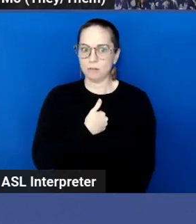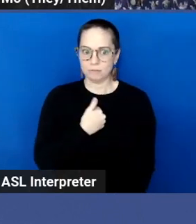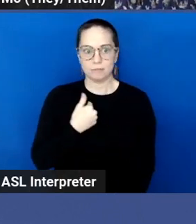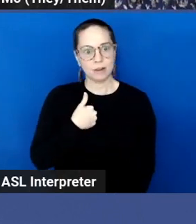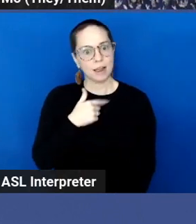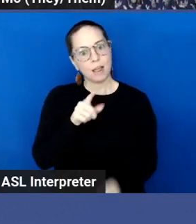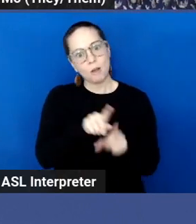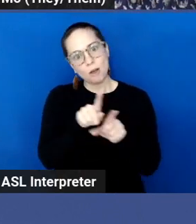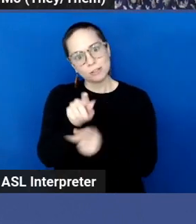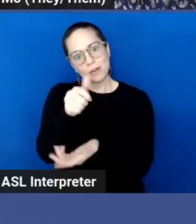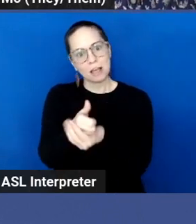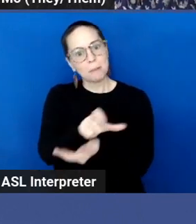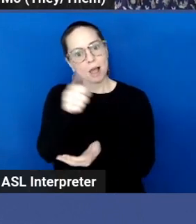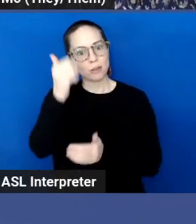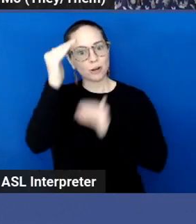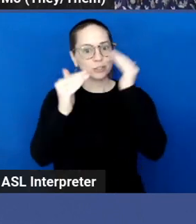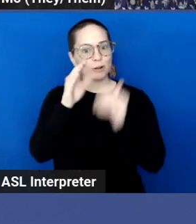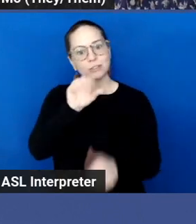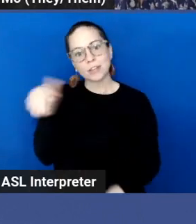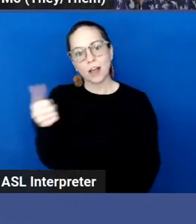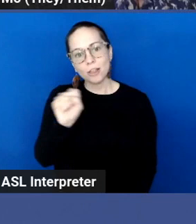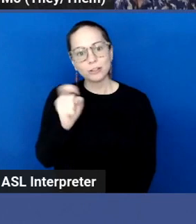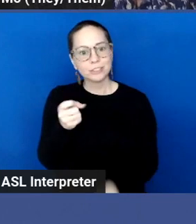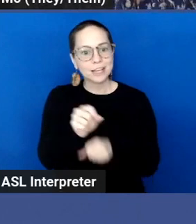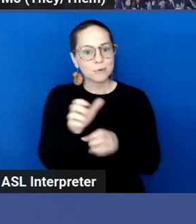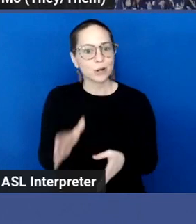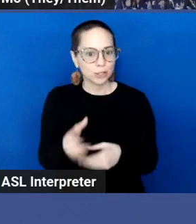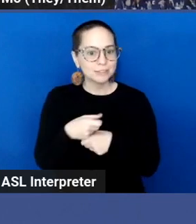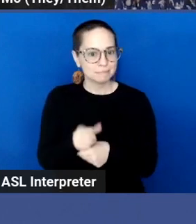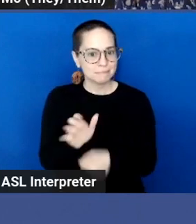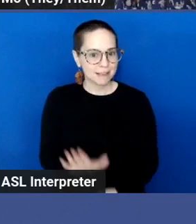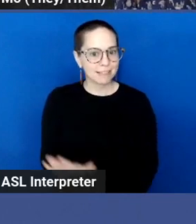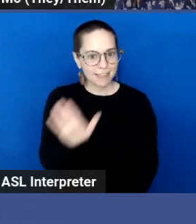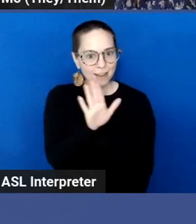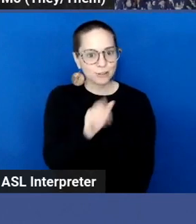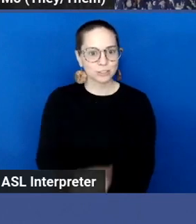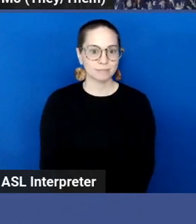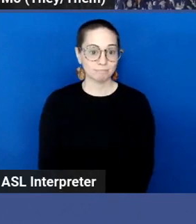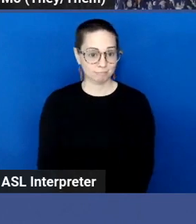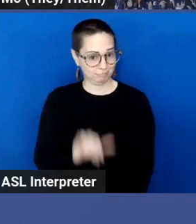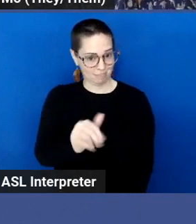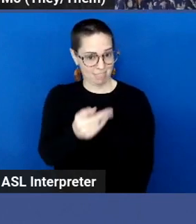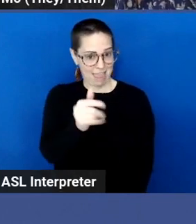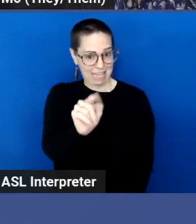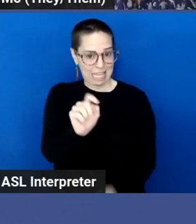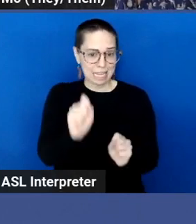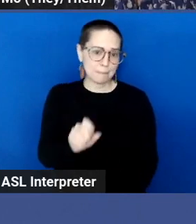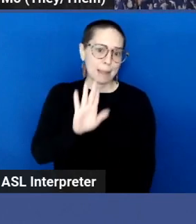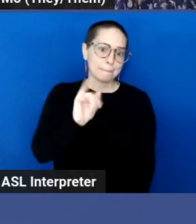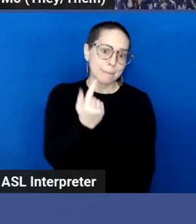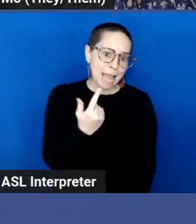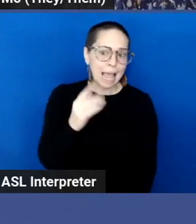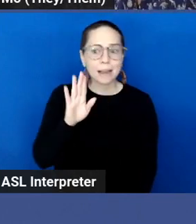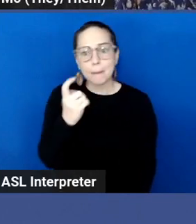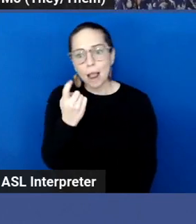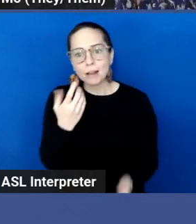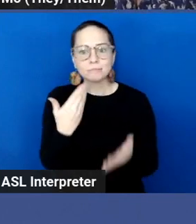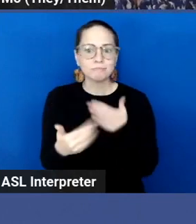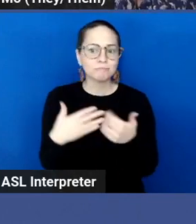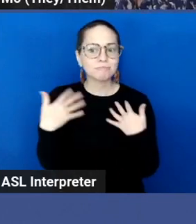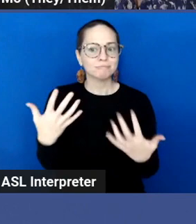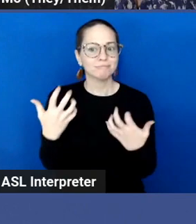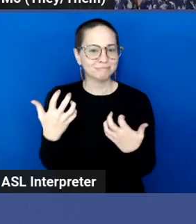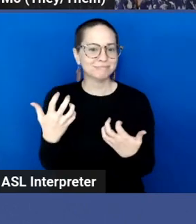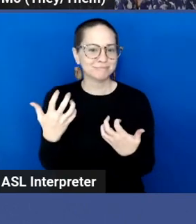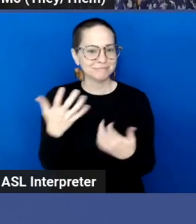other adults and other sex workers make theirs. Grounding kits can be a bag, it can be a box, whatever you want it to be.